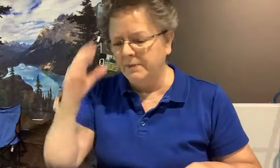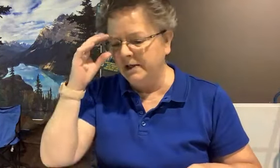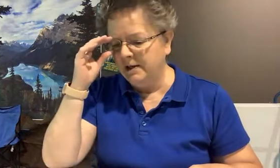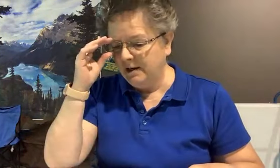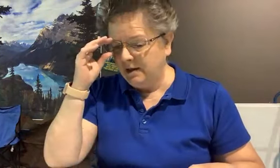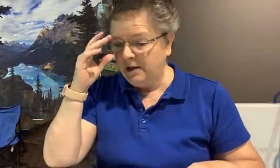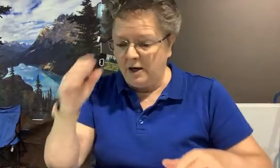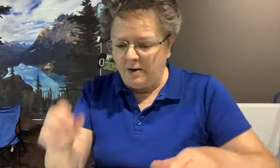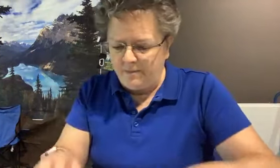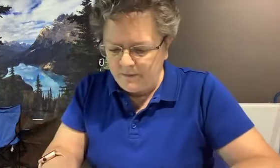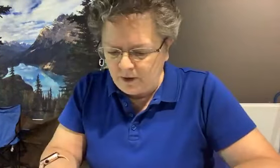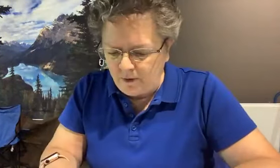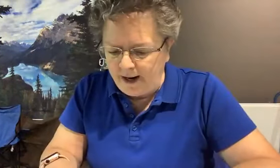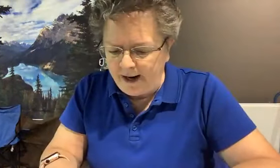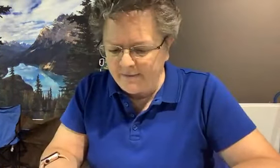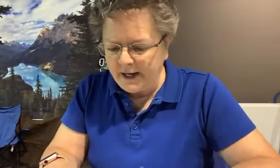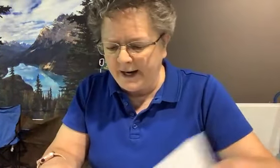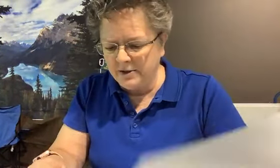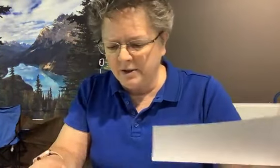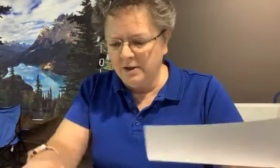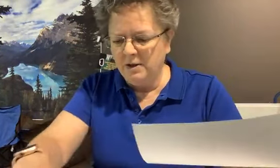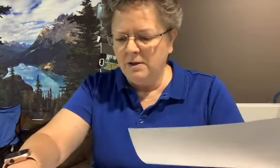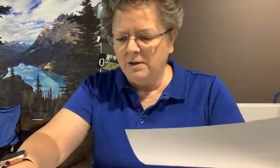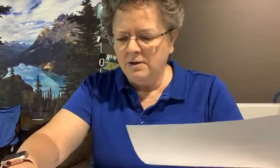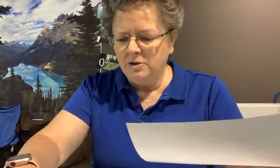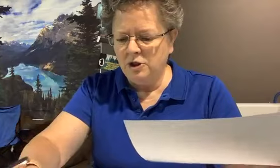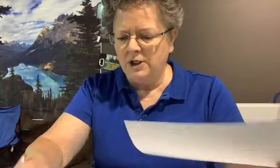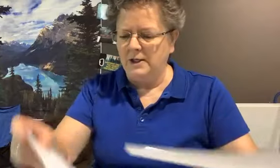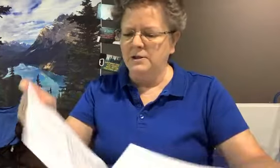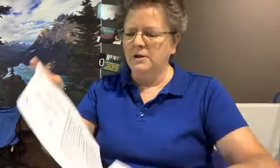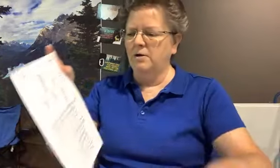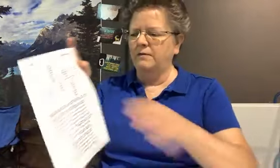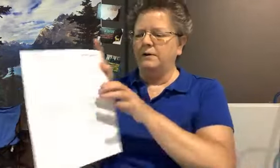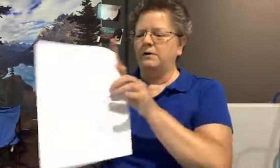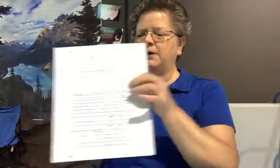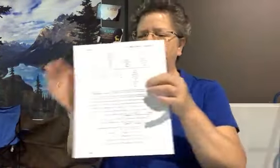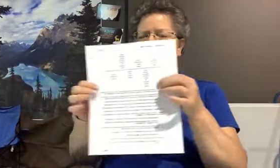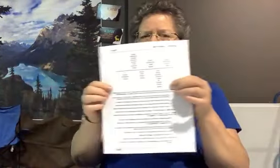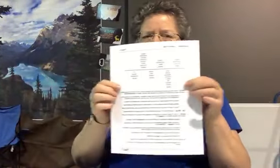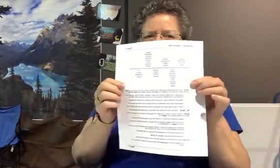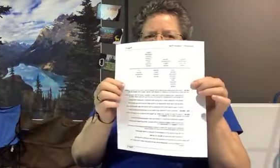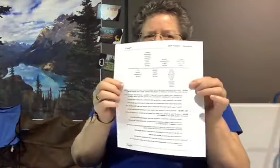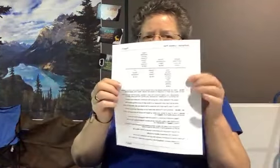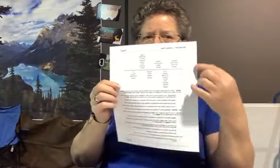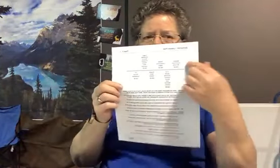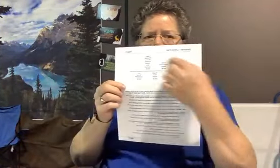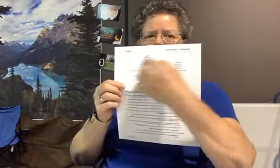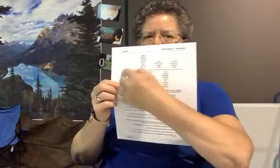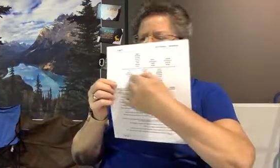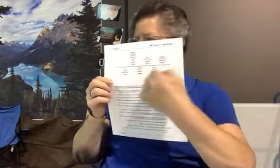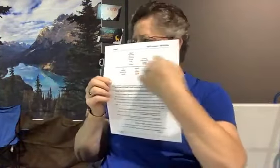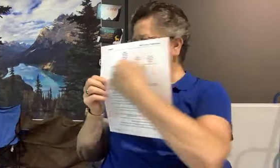But you have that sheet. Hopefully you guys have this that looks like